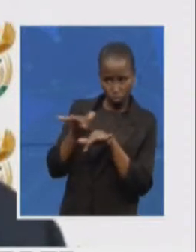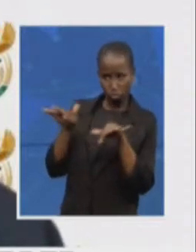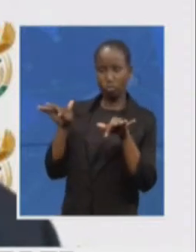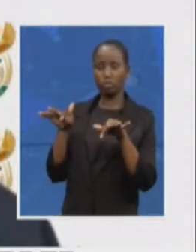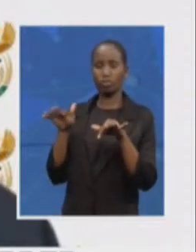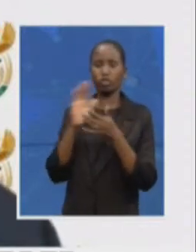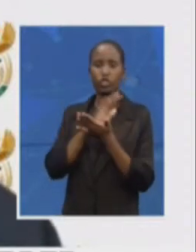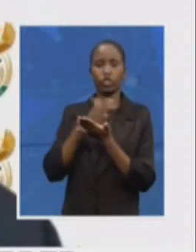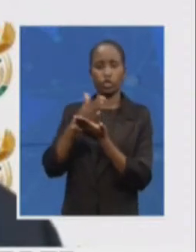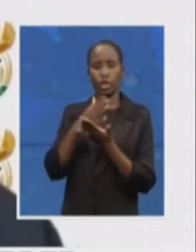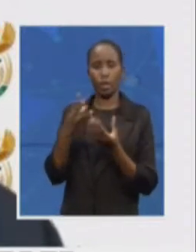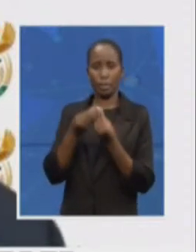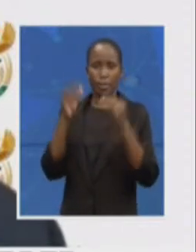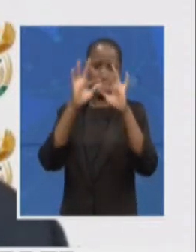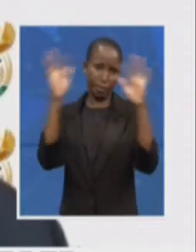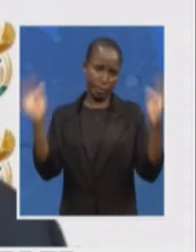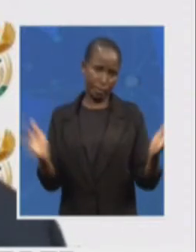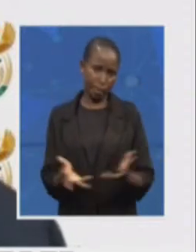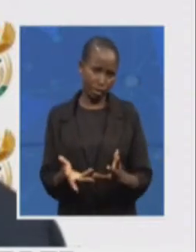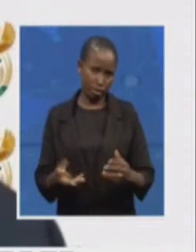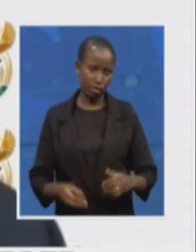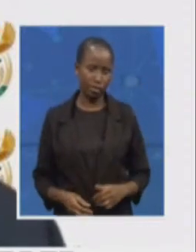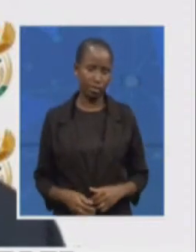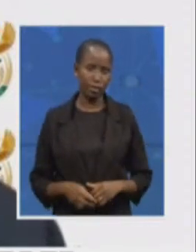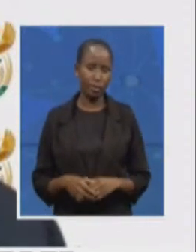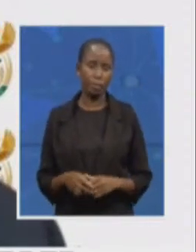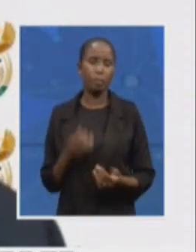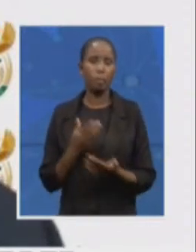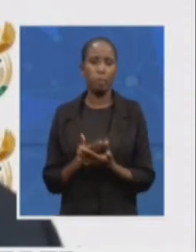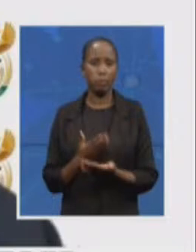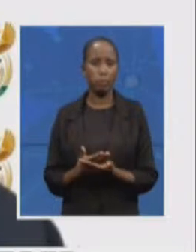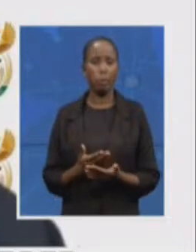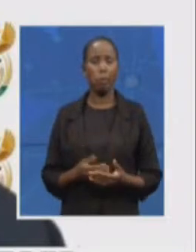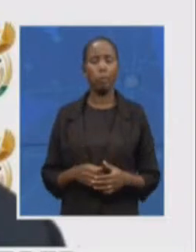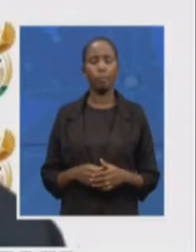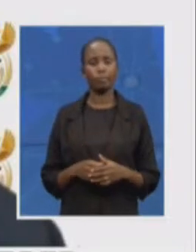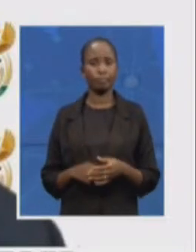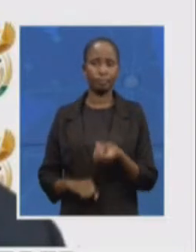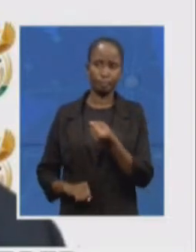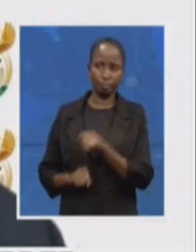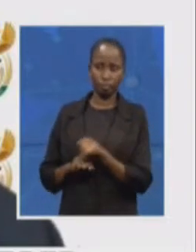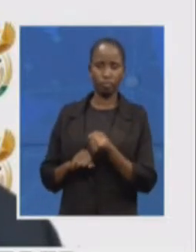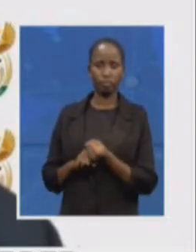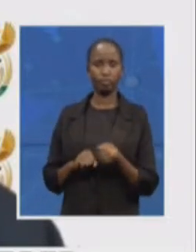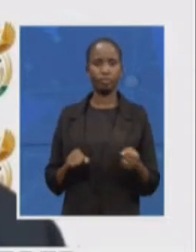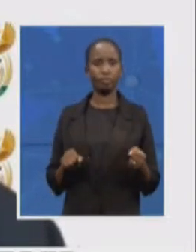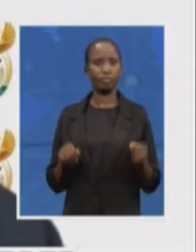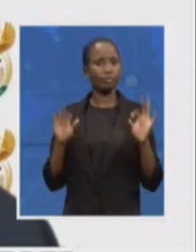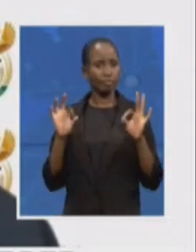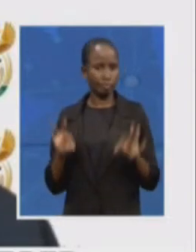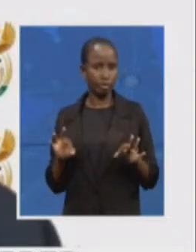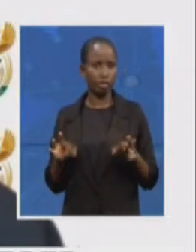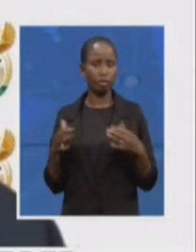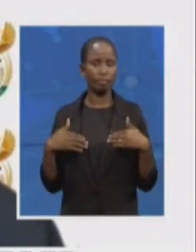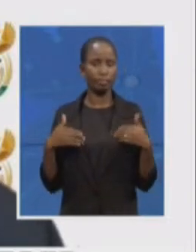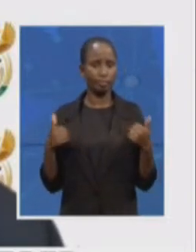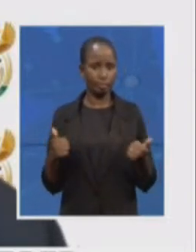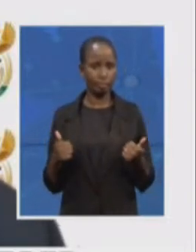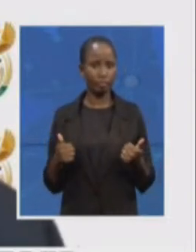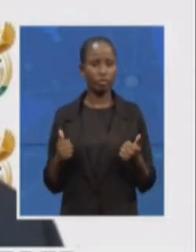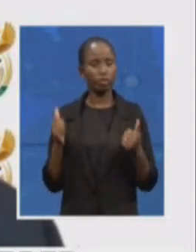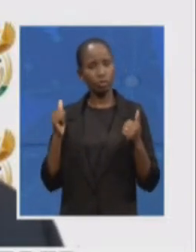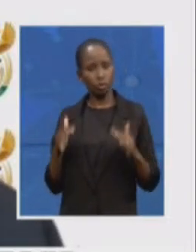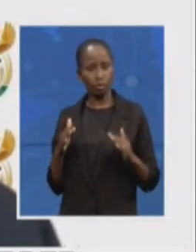support in his capacity as the Secretary for Health and Human Services for the US. But in